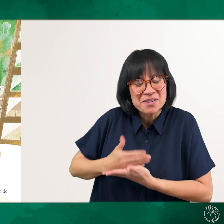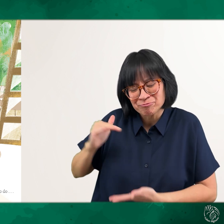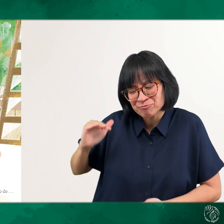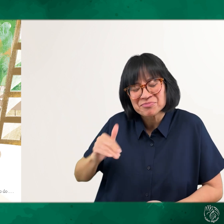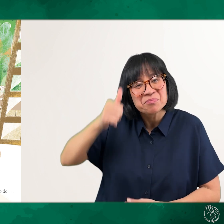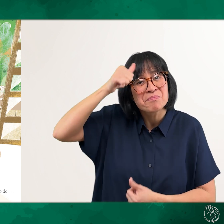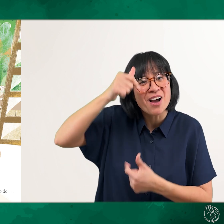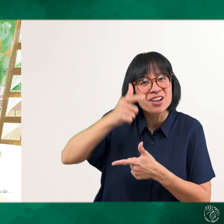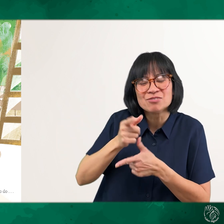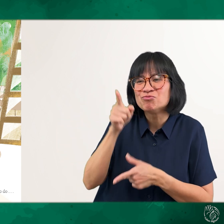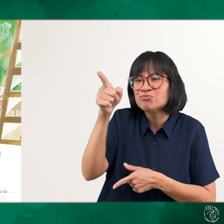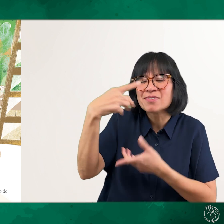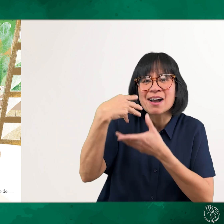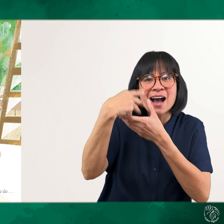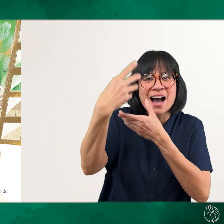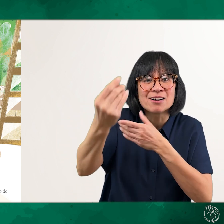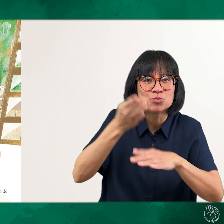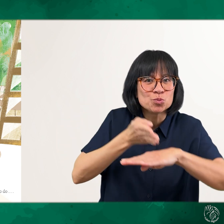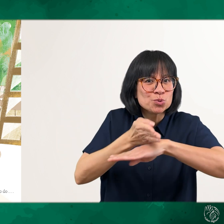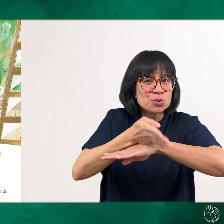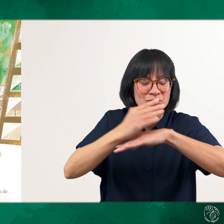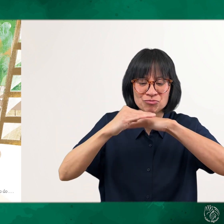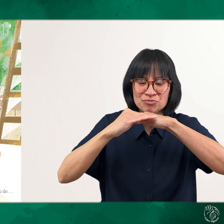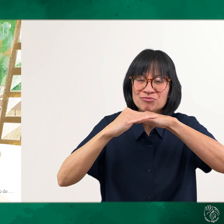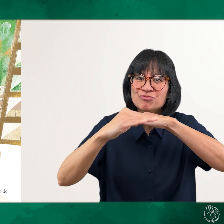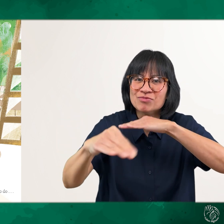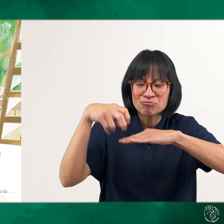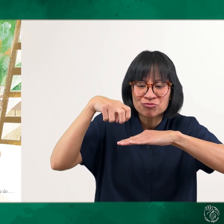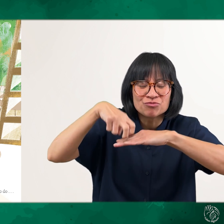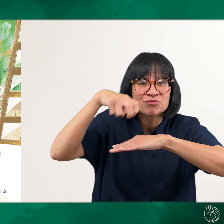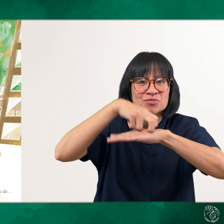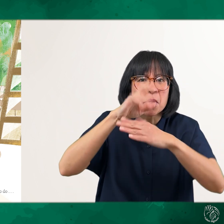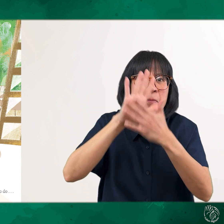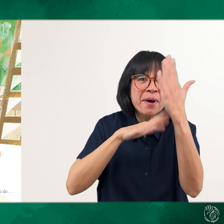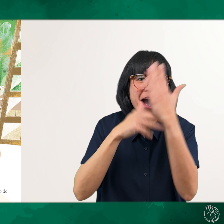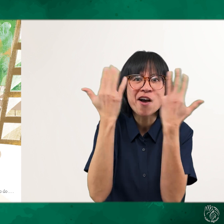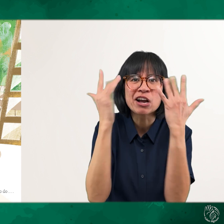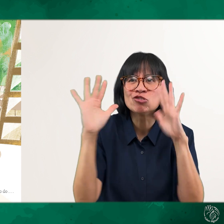Like my baby brother finger painting out on the deck,